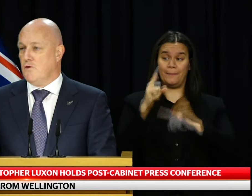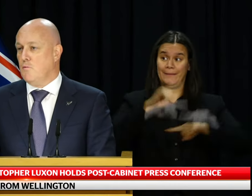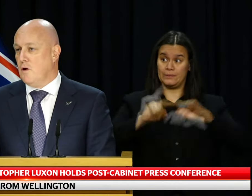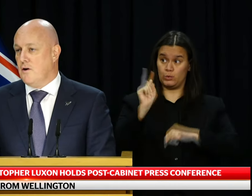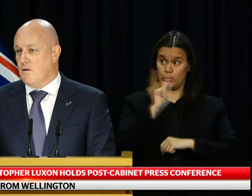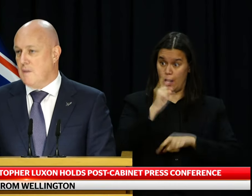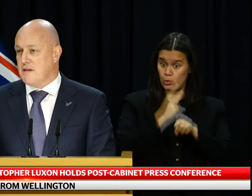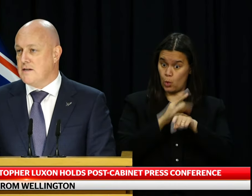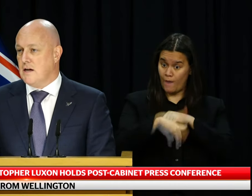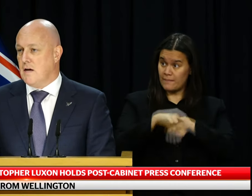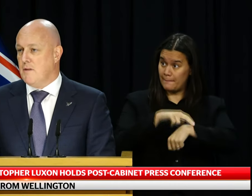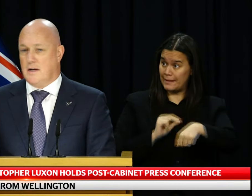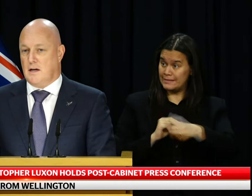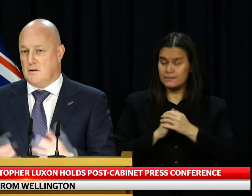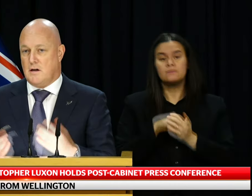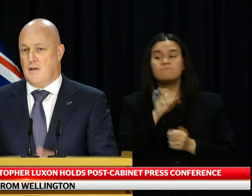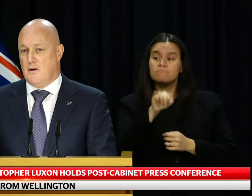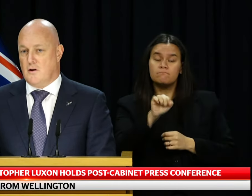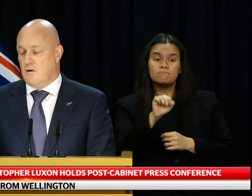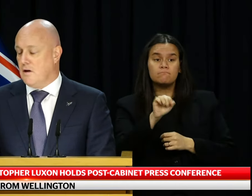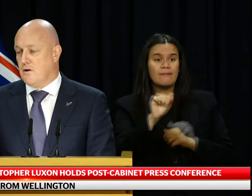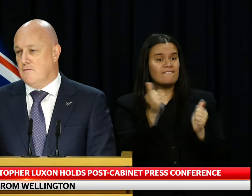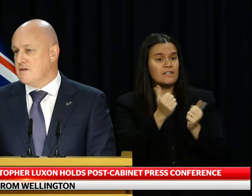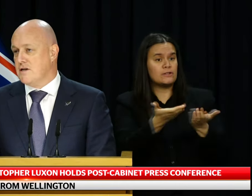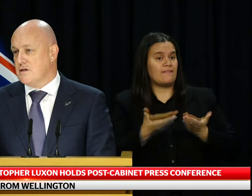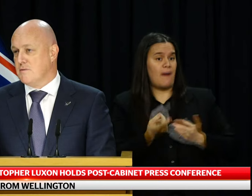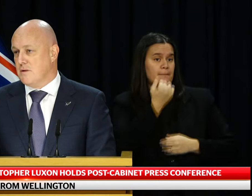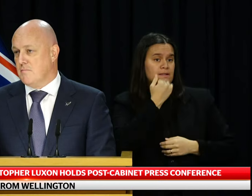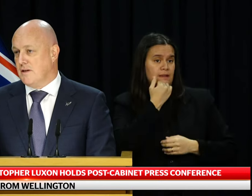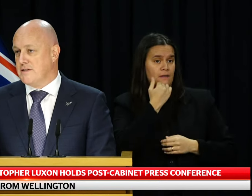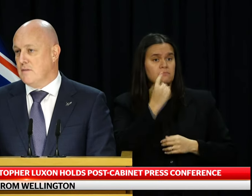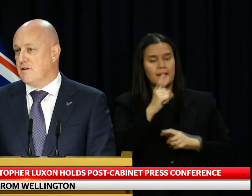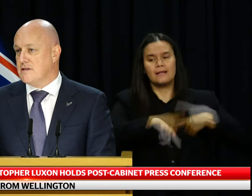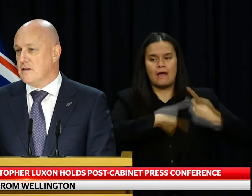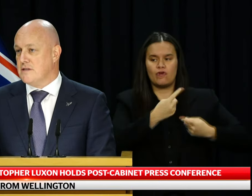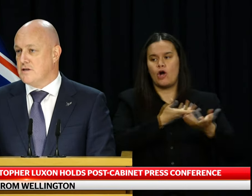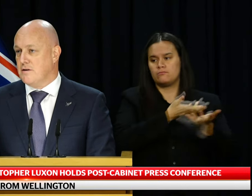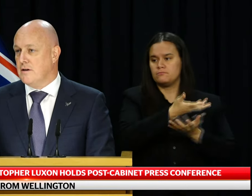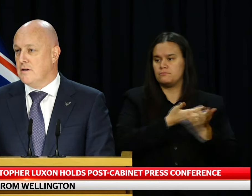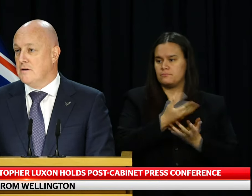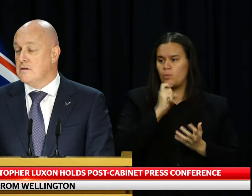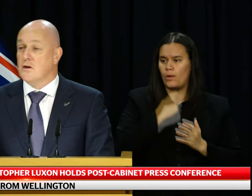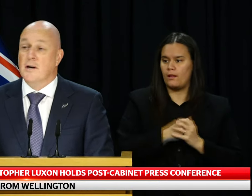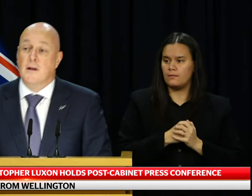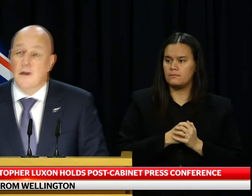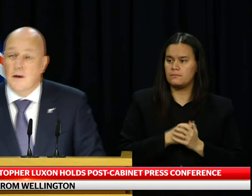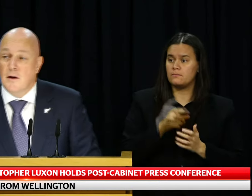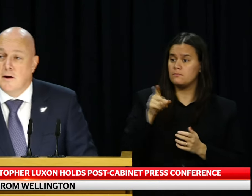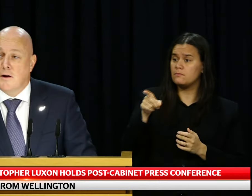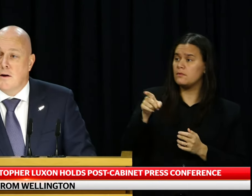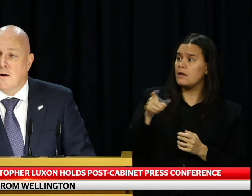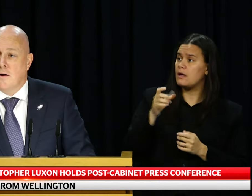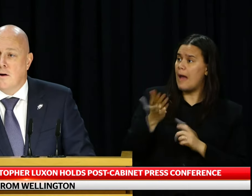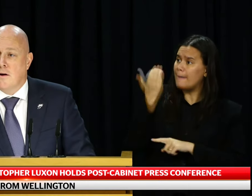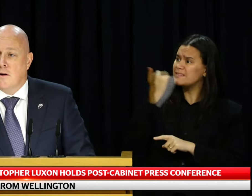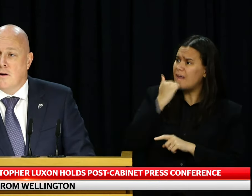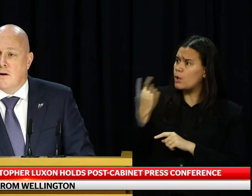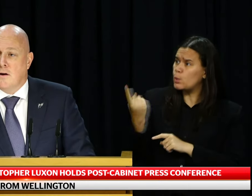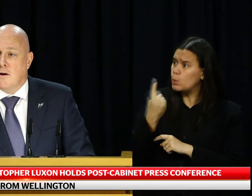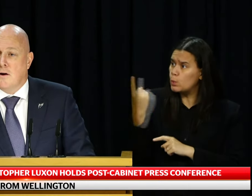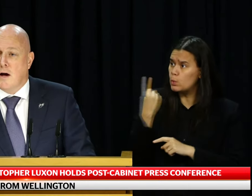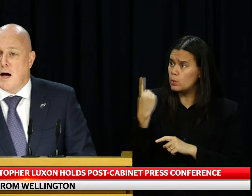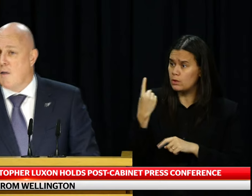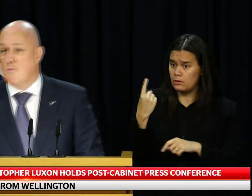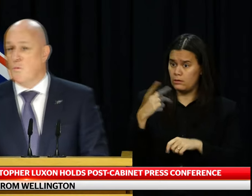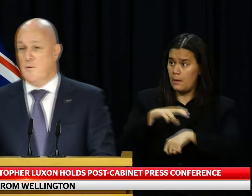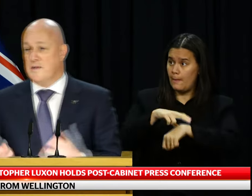We just got a verbal and oral update, but again, those are ongoing conversations between police and the Police Association. Police Minister, presumably. Sorry? That was from Mark Mitchell,